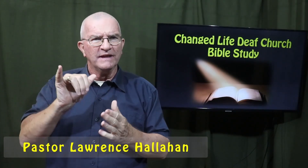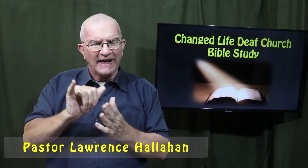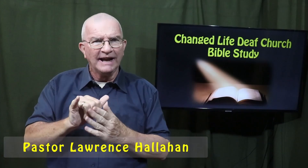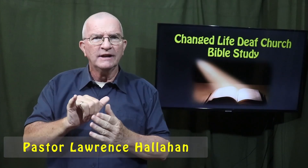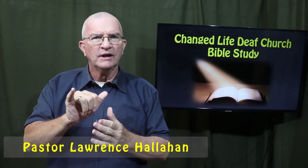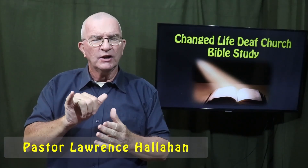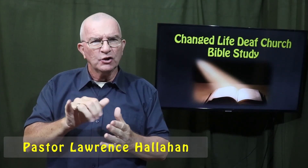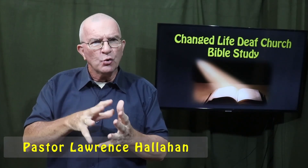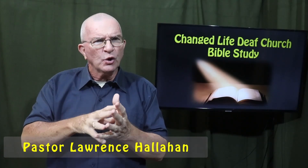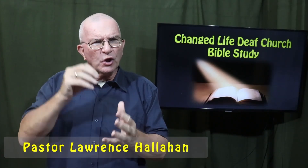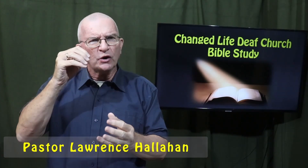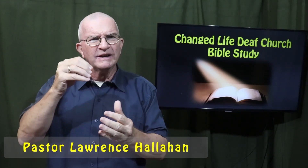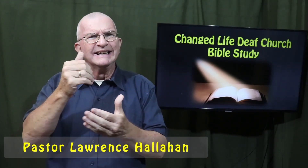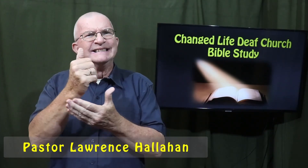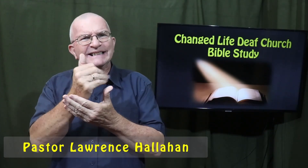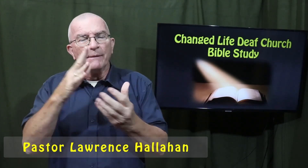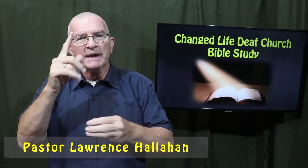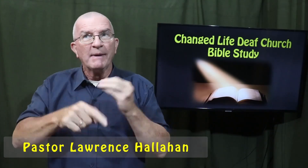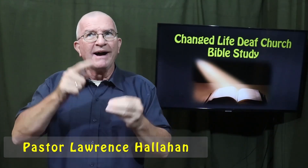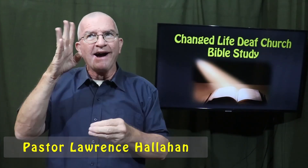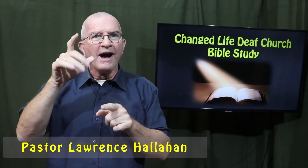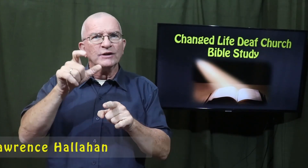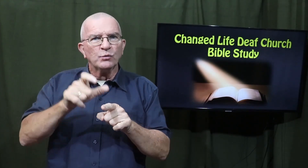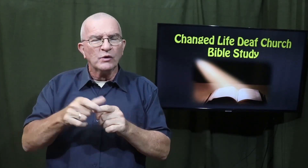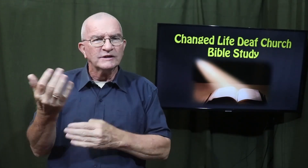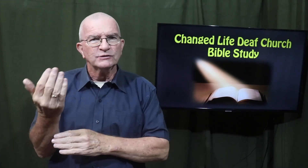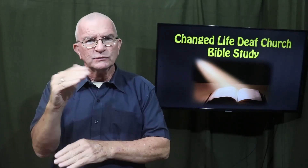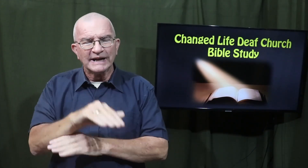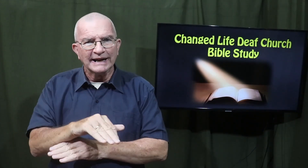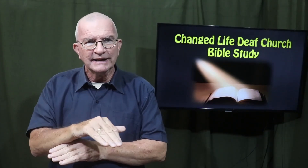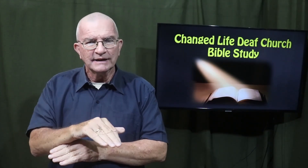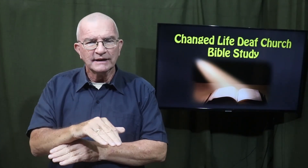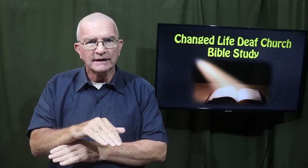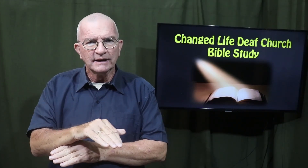that you learned something about the word tonight.